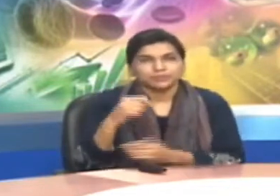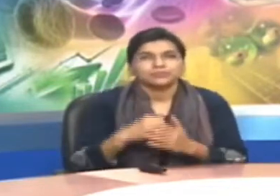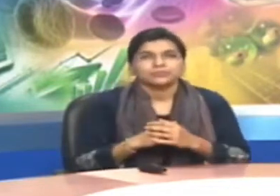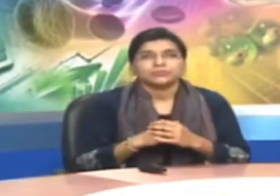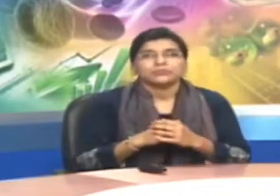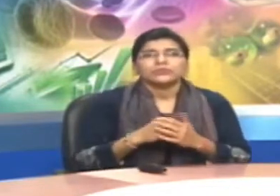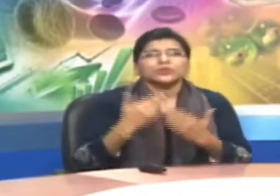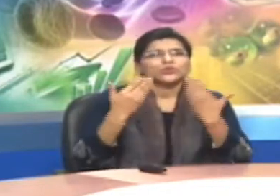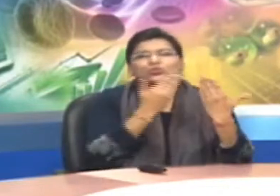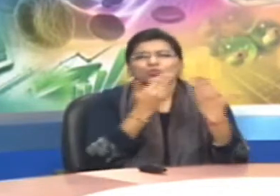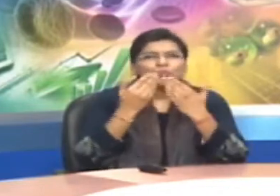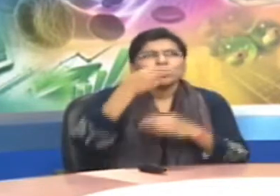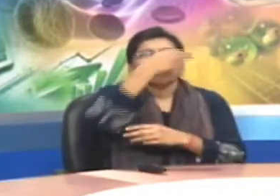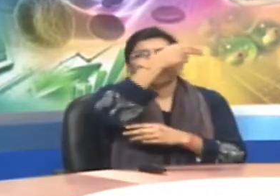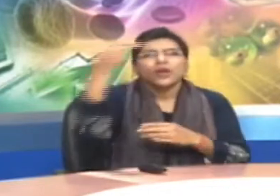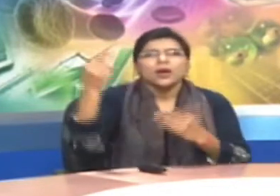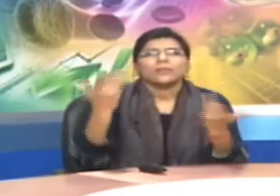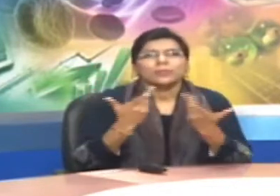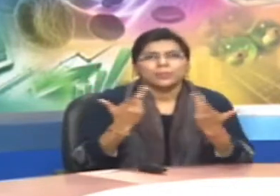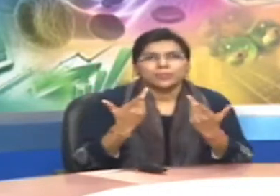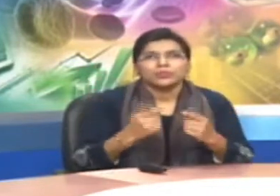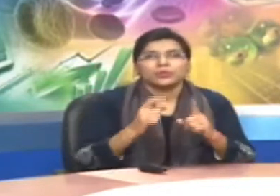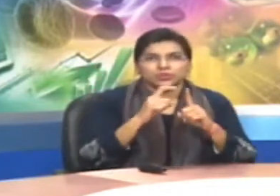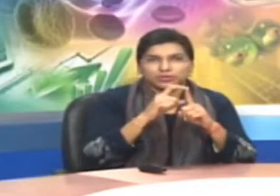principal of Dadar School